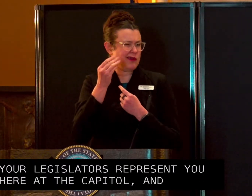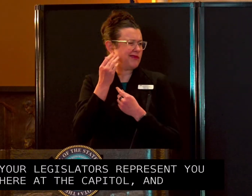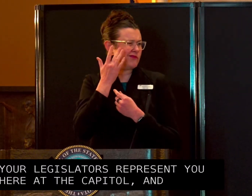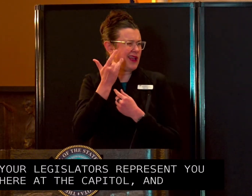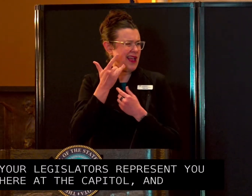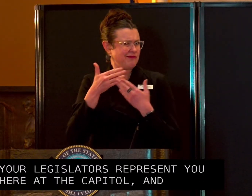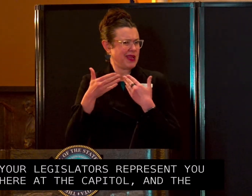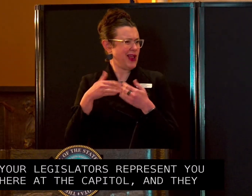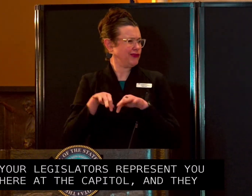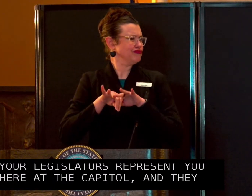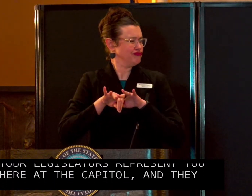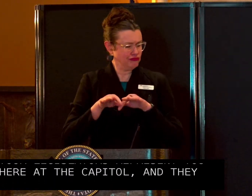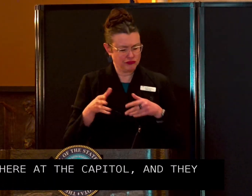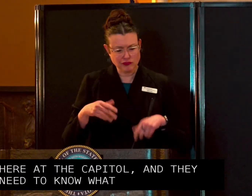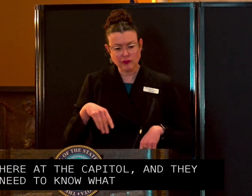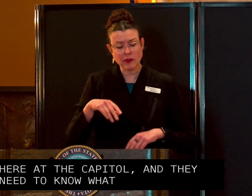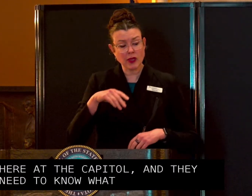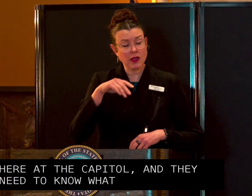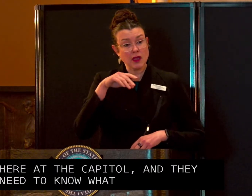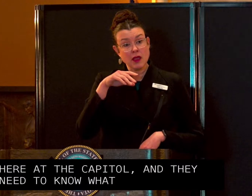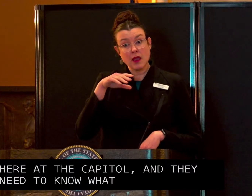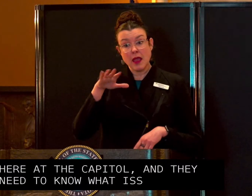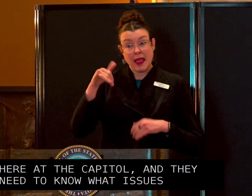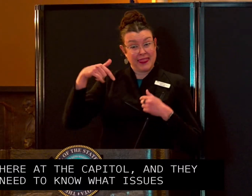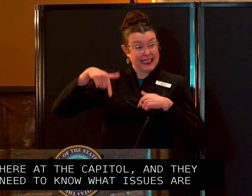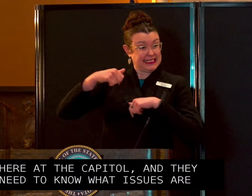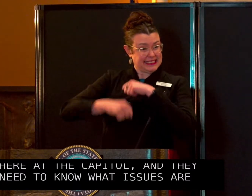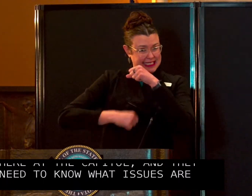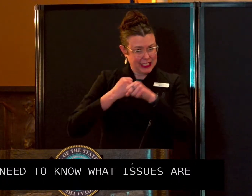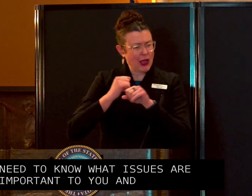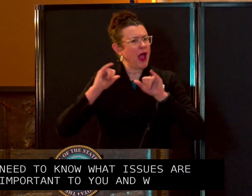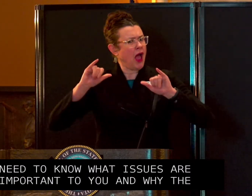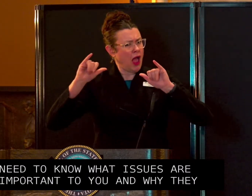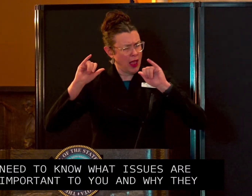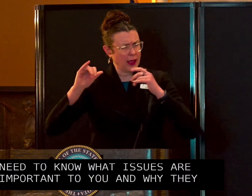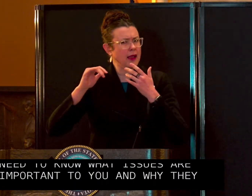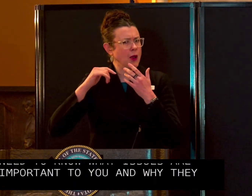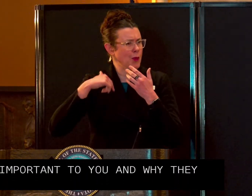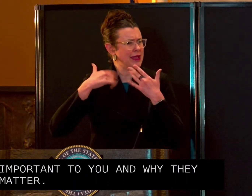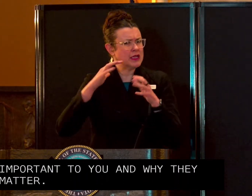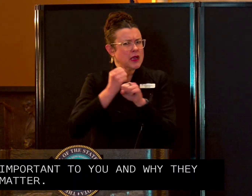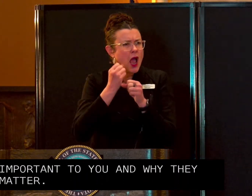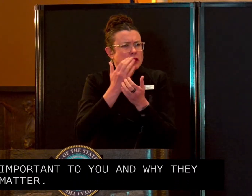know what issues are important to you and why they matter.